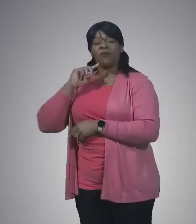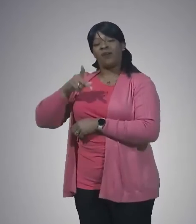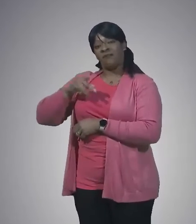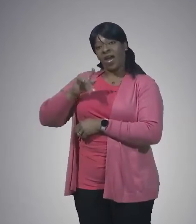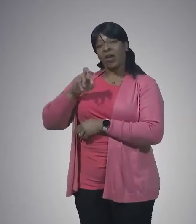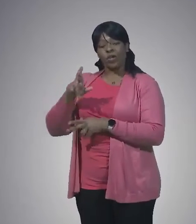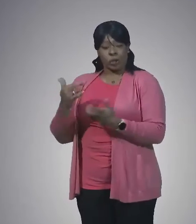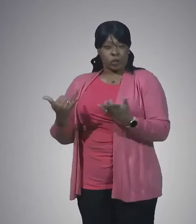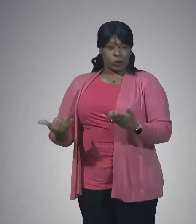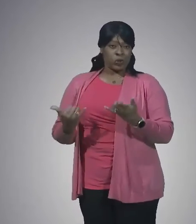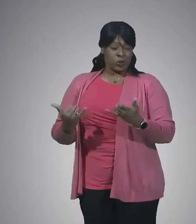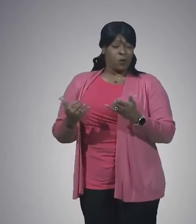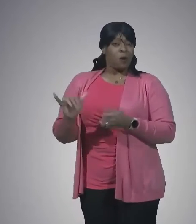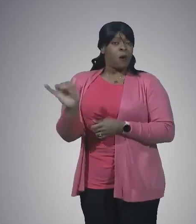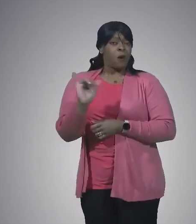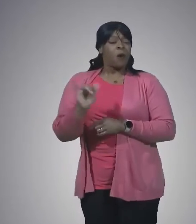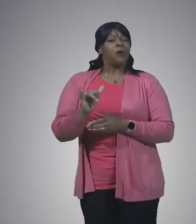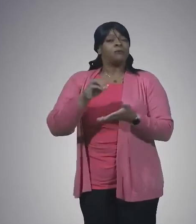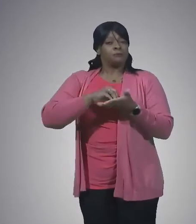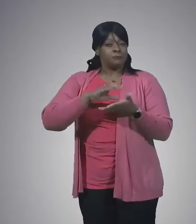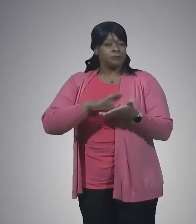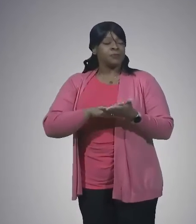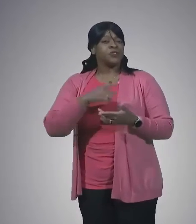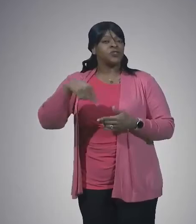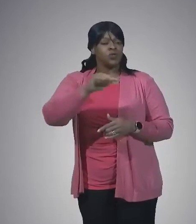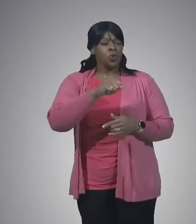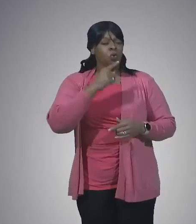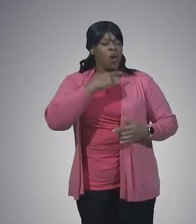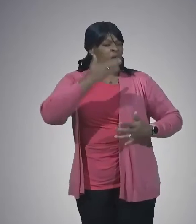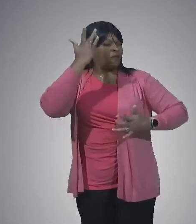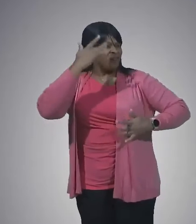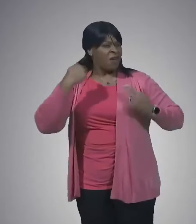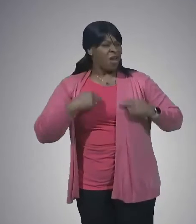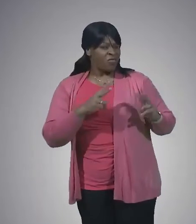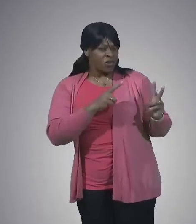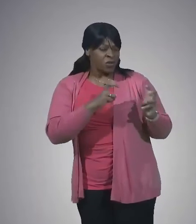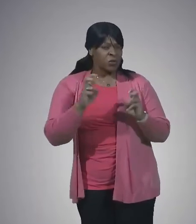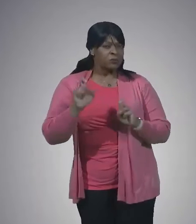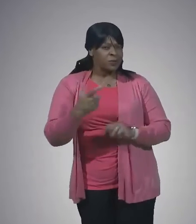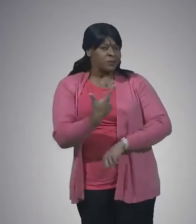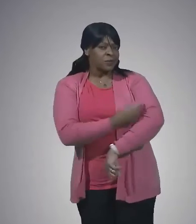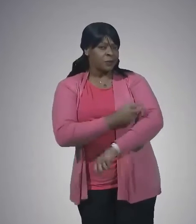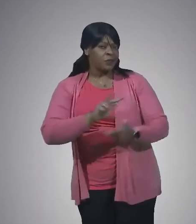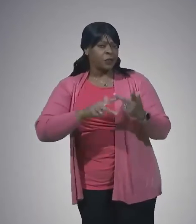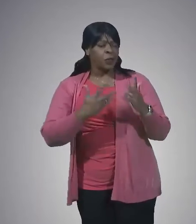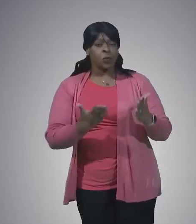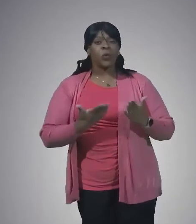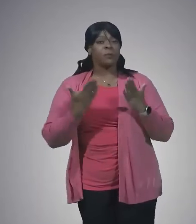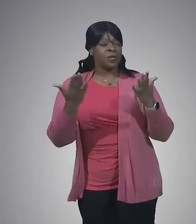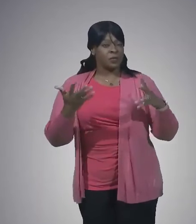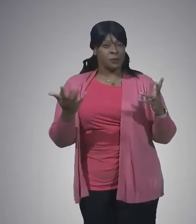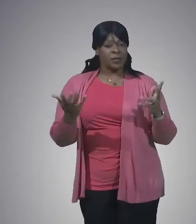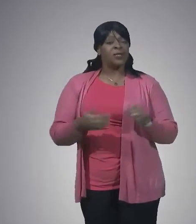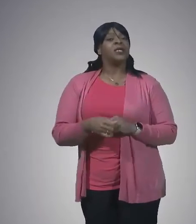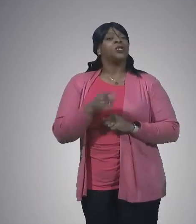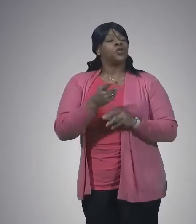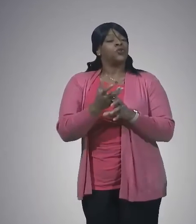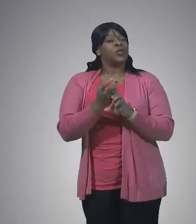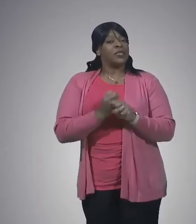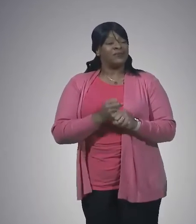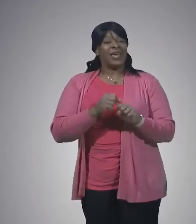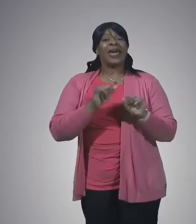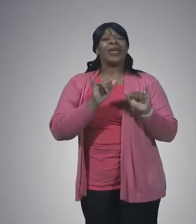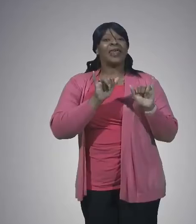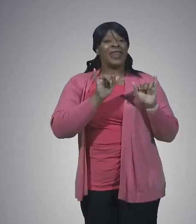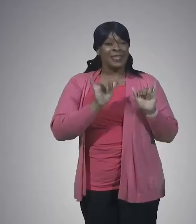Pfizer. And then they also know for the immunocompromised, the recommendation is that you receive the